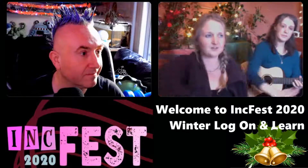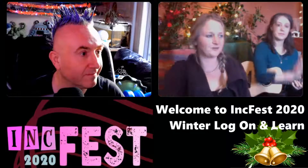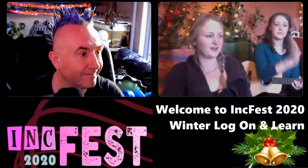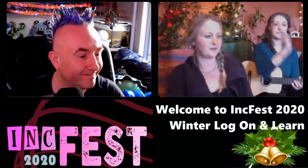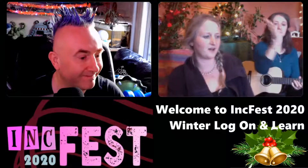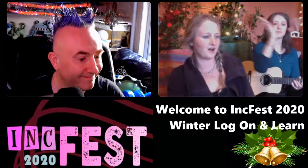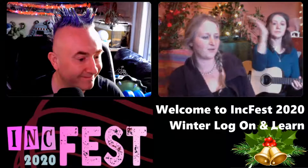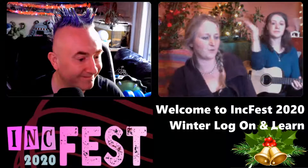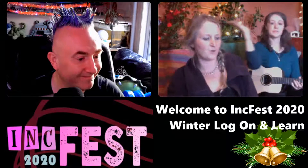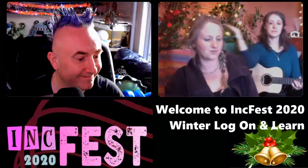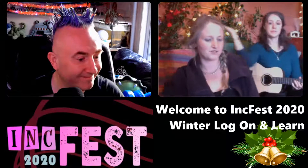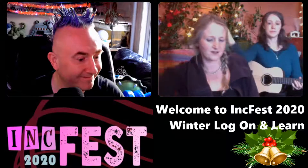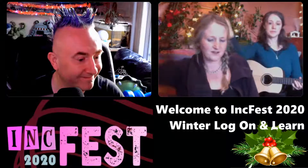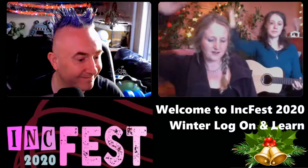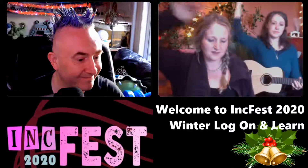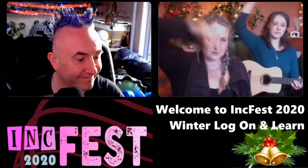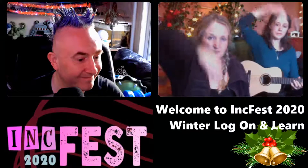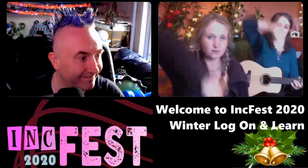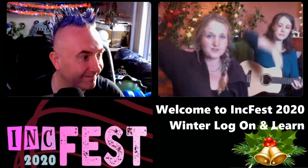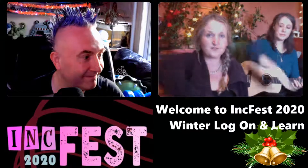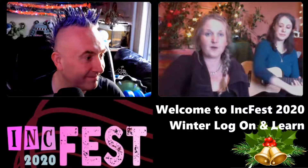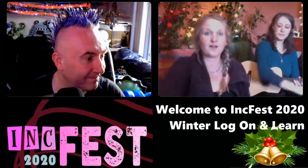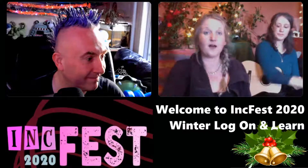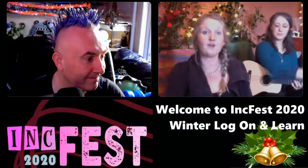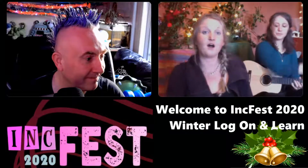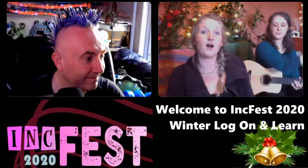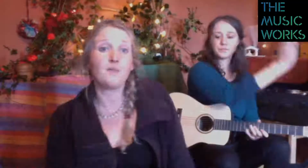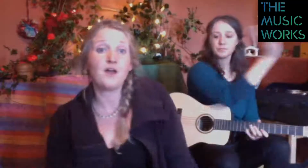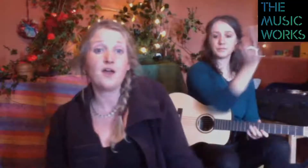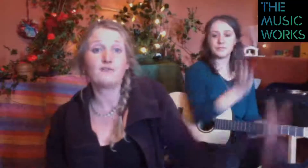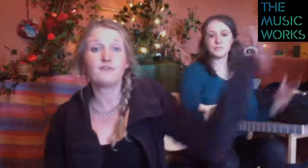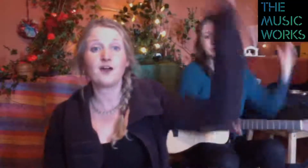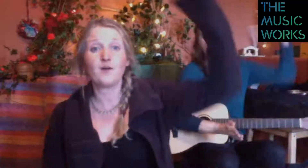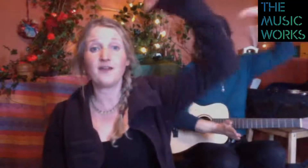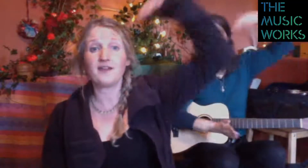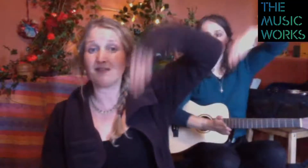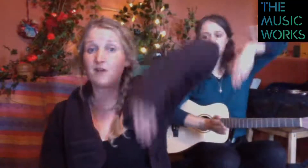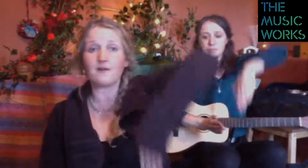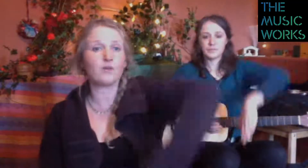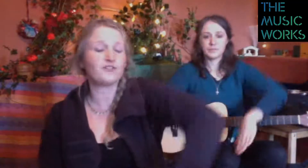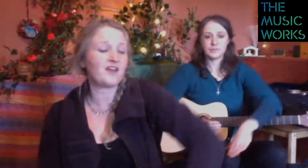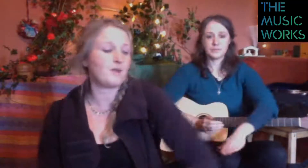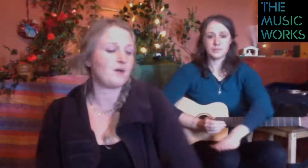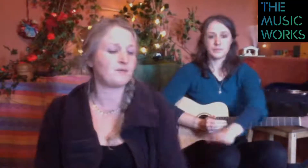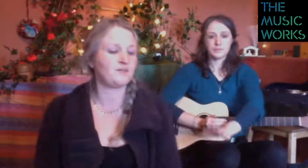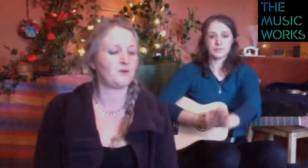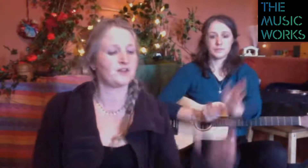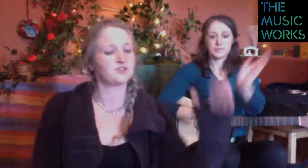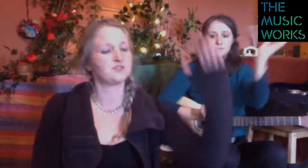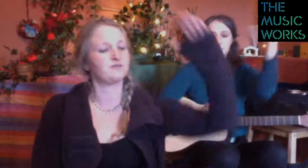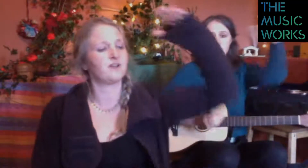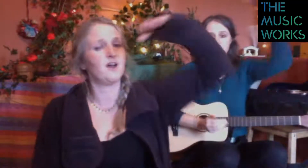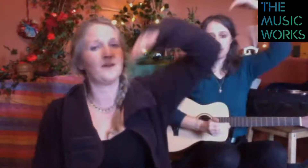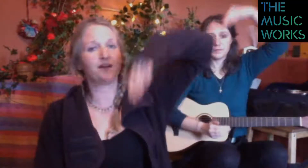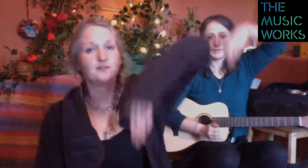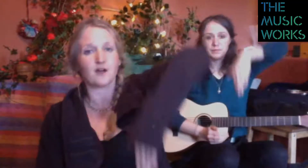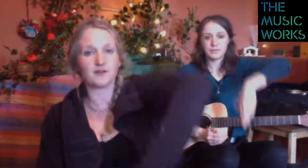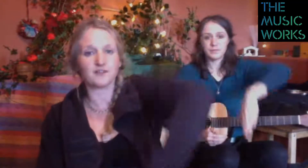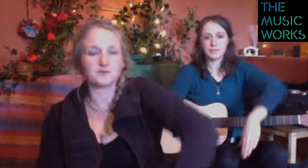really become the water. So the river is flowing. Other arm, flowing and growing, all the same arm if you wish. Flowing and growing. So we've done